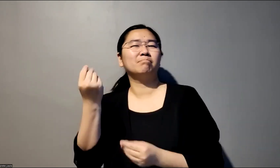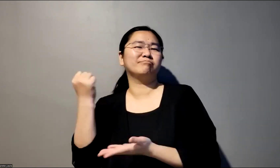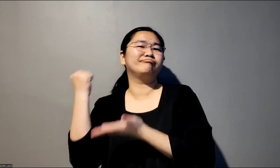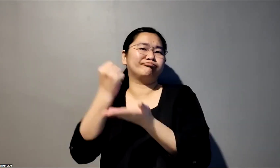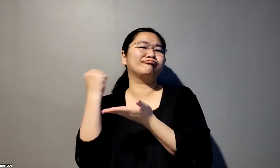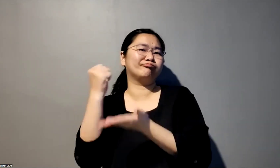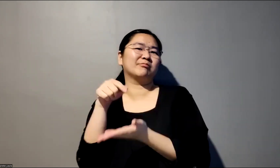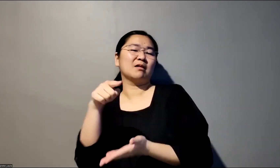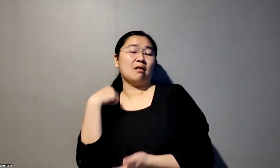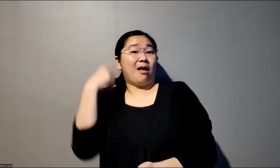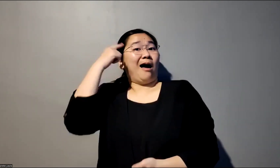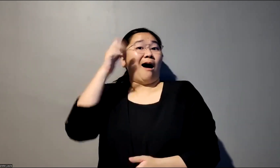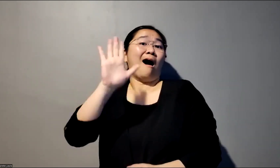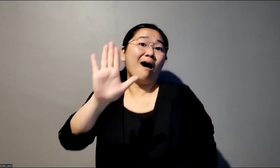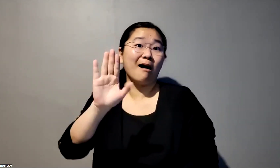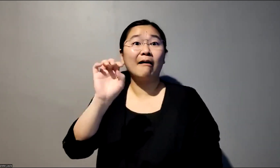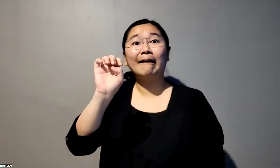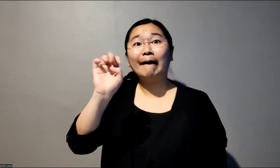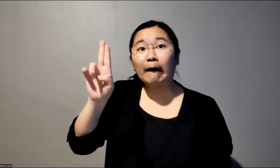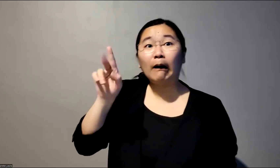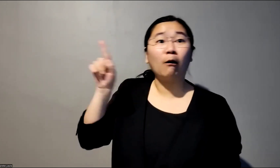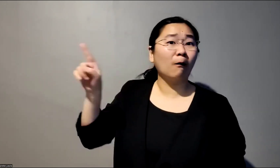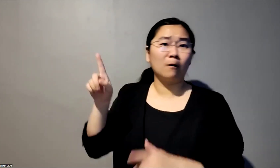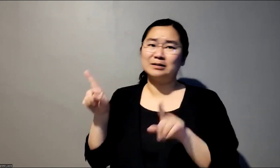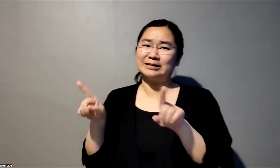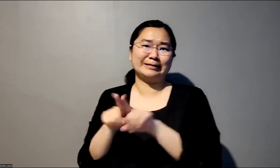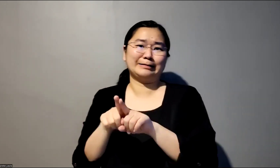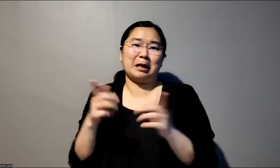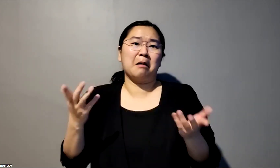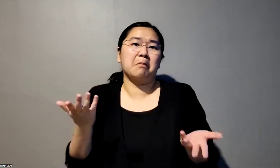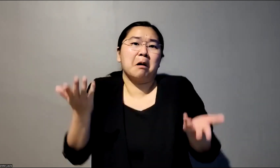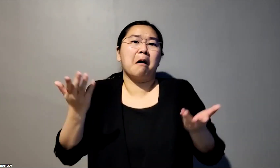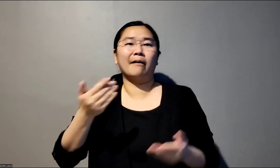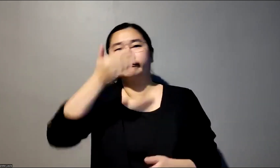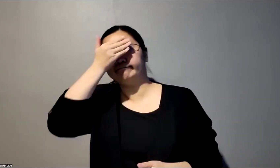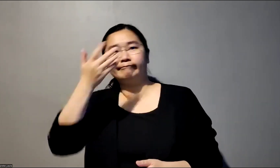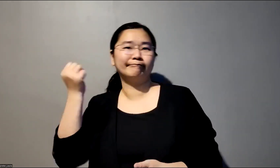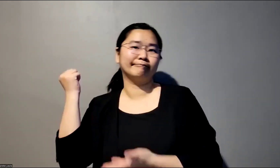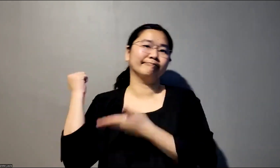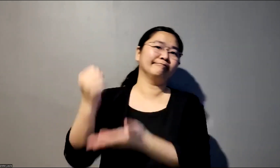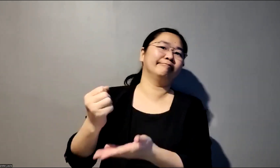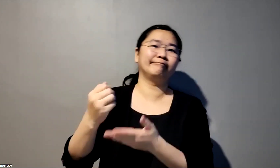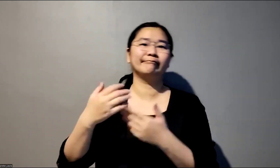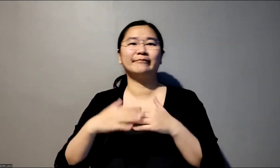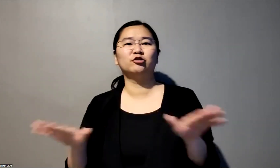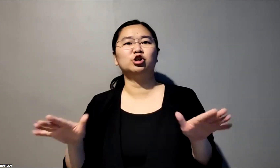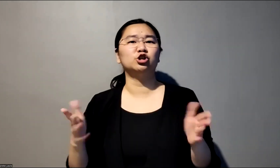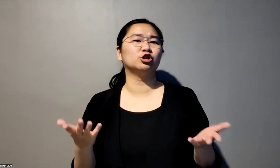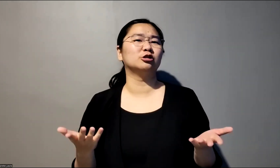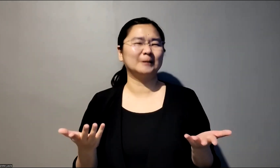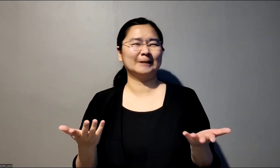their grants by local authorities or national authorities, for example, to make